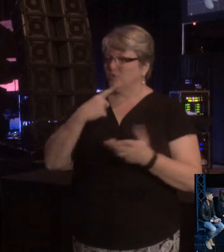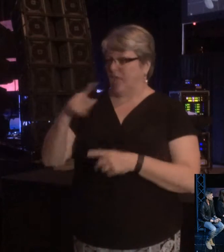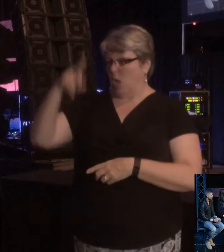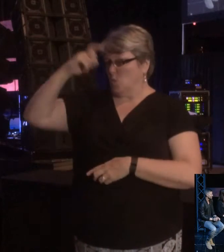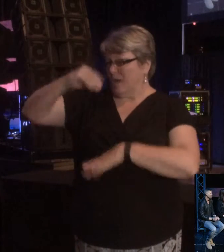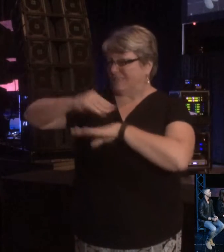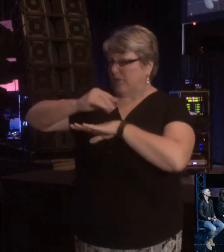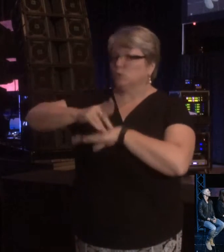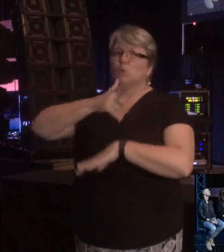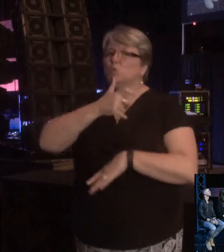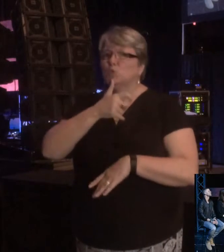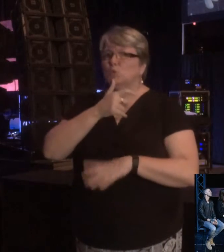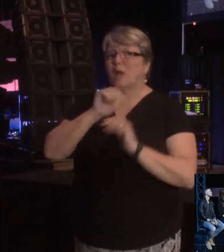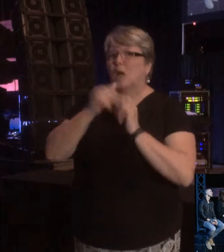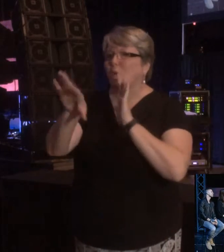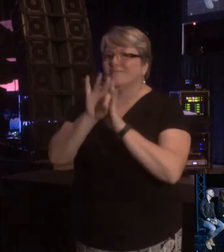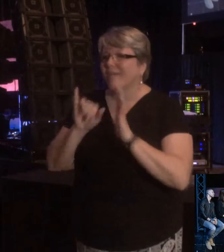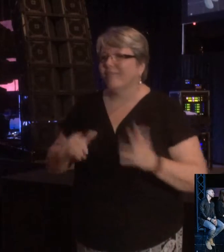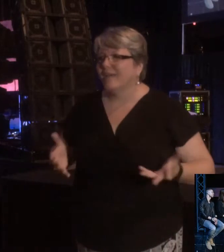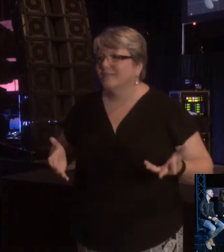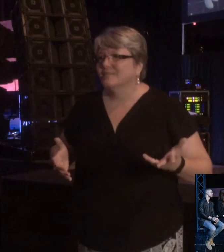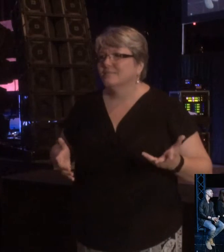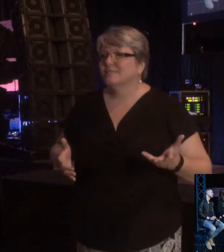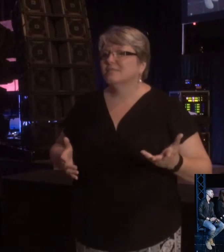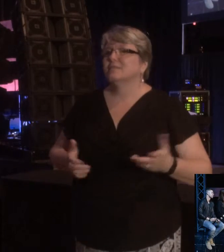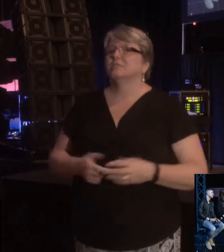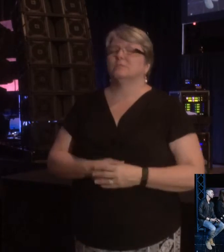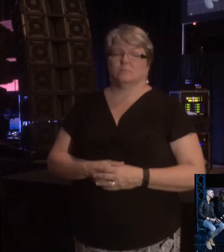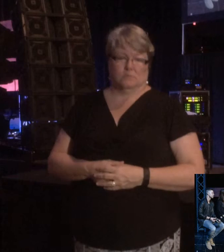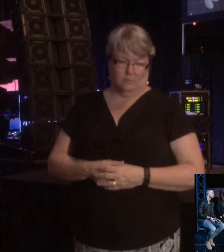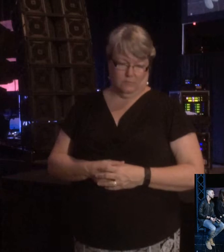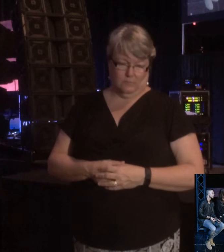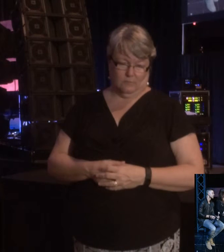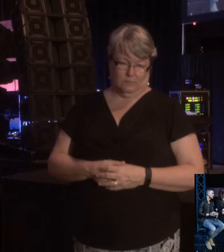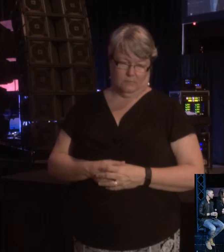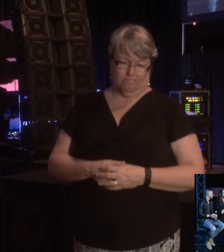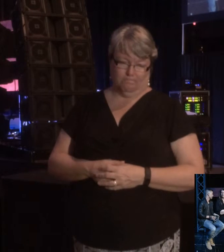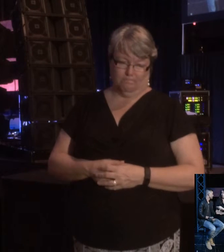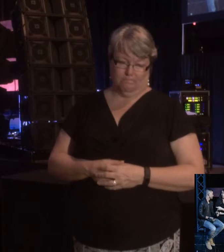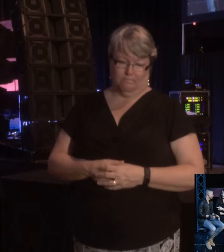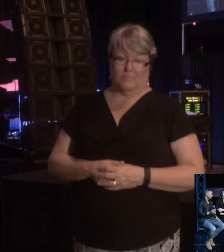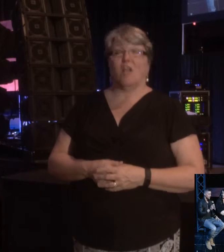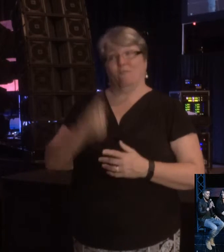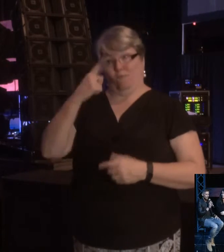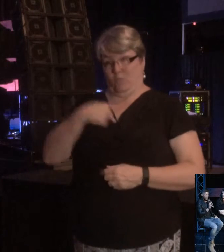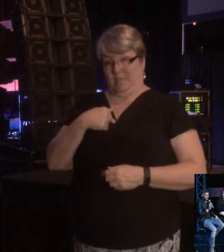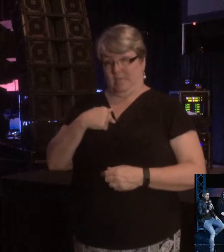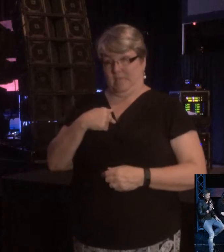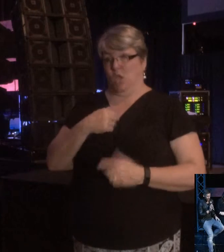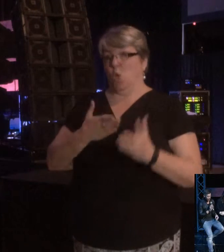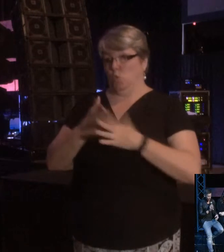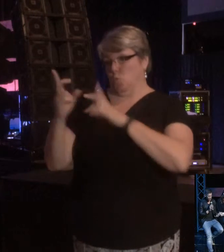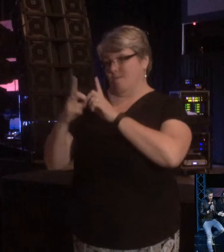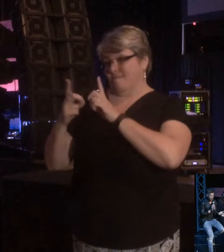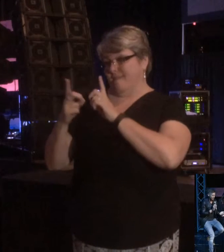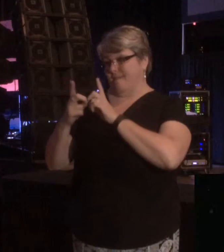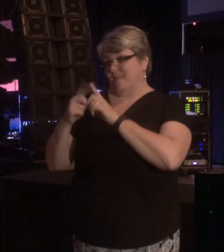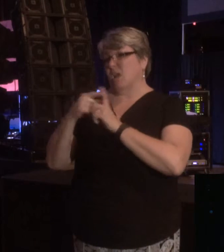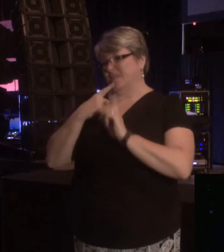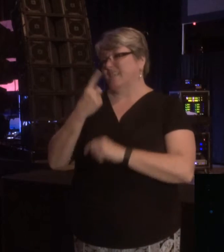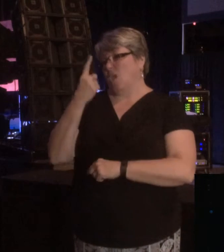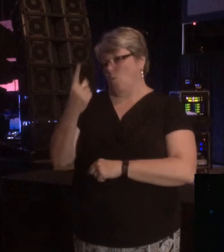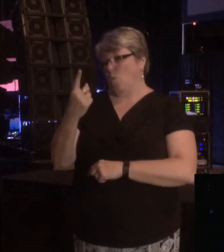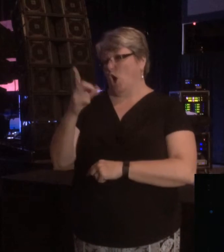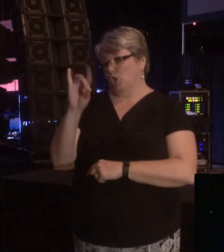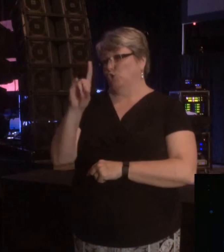love, that you just have to shut it down, end it, move forward with your life. One thing on that too,